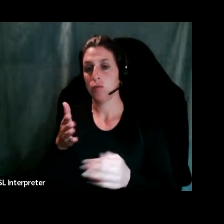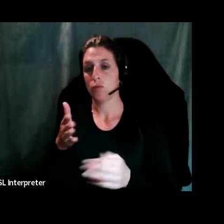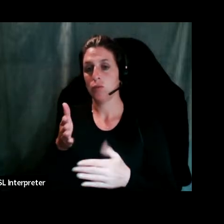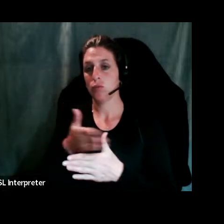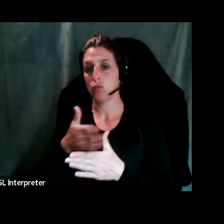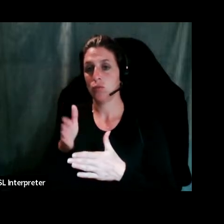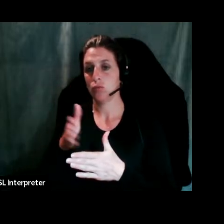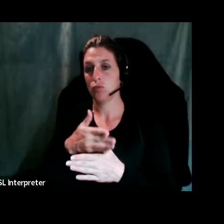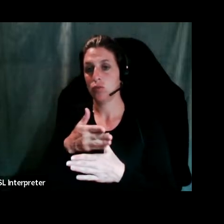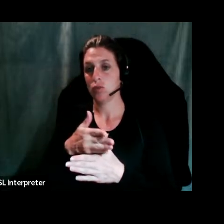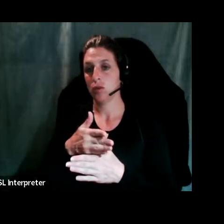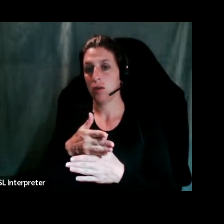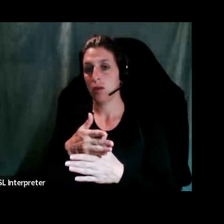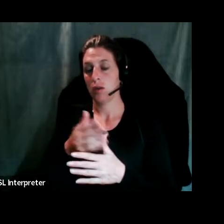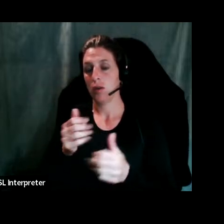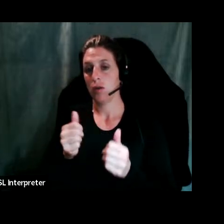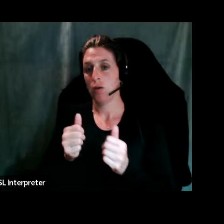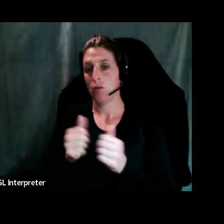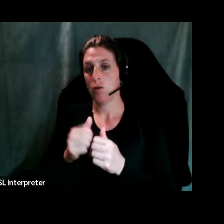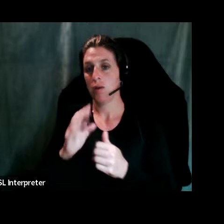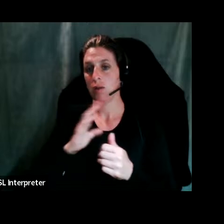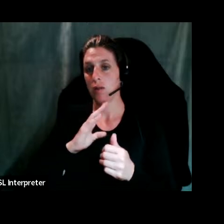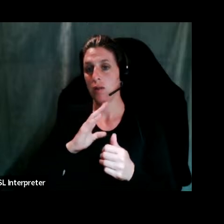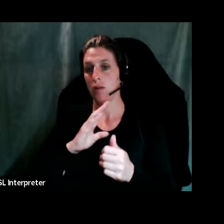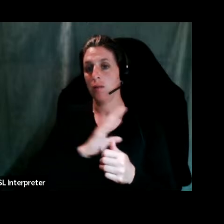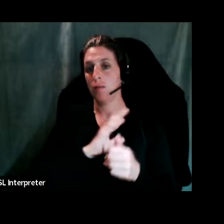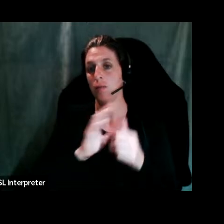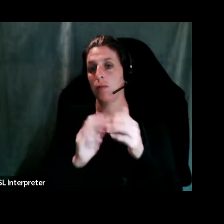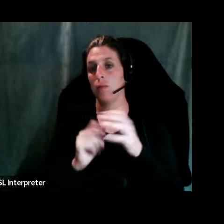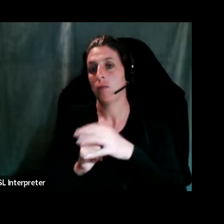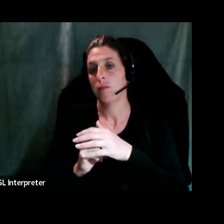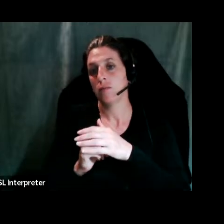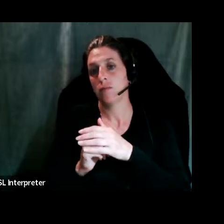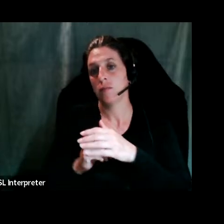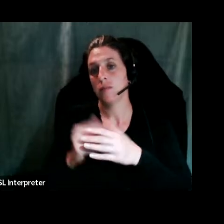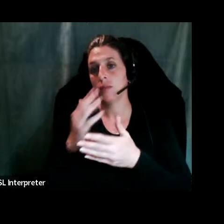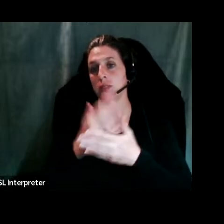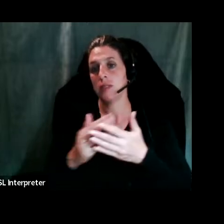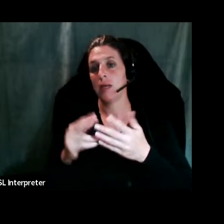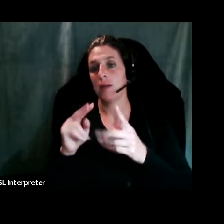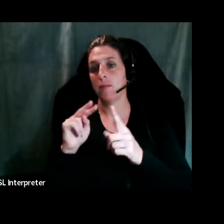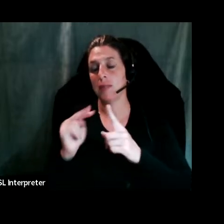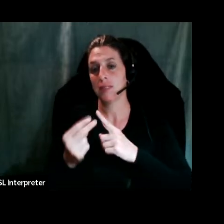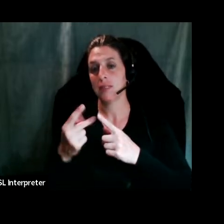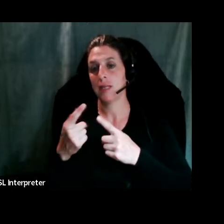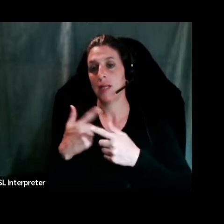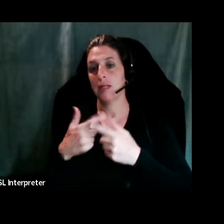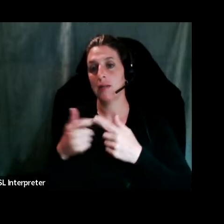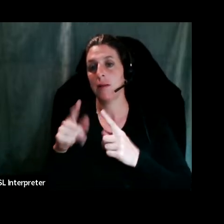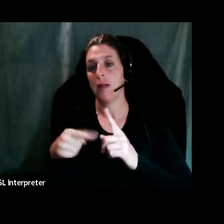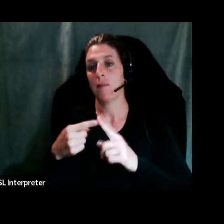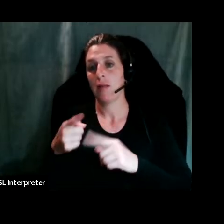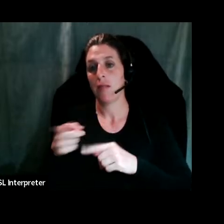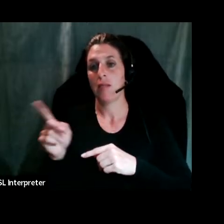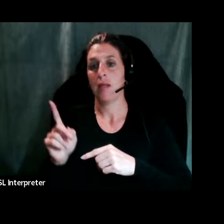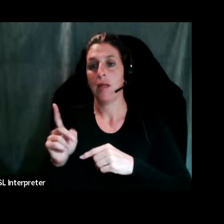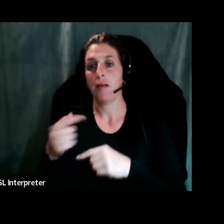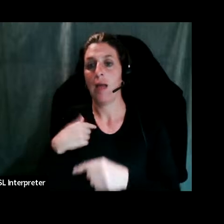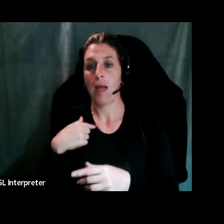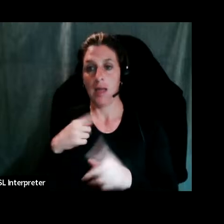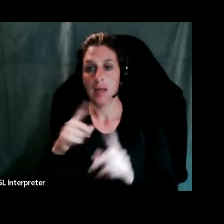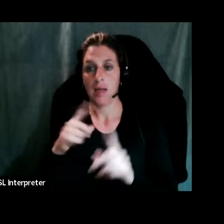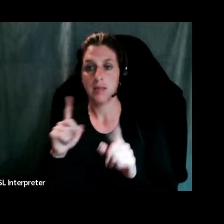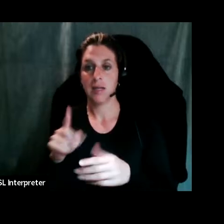the board some insights about them. I attended the